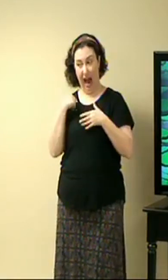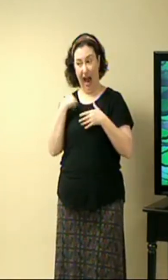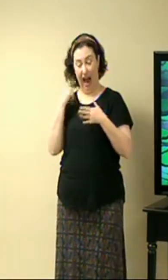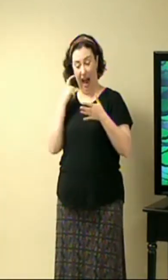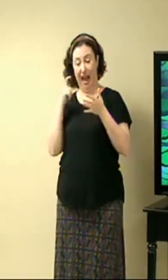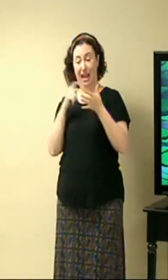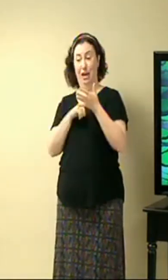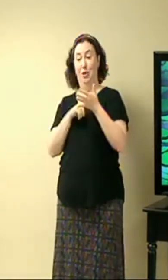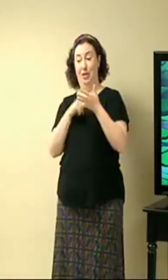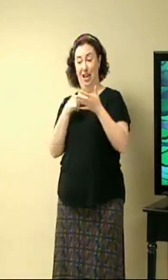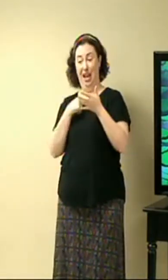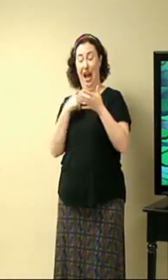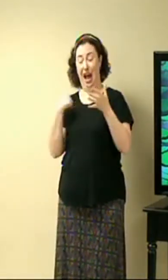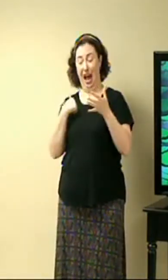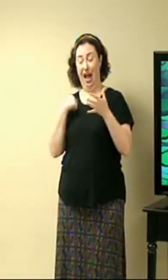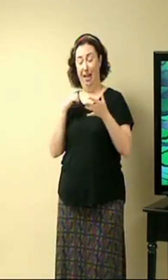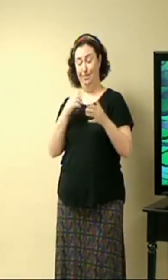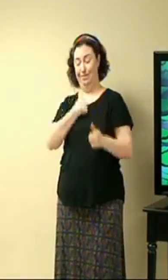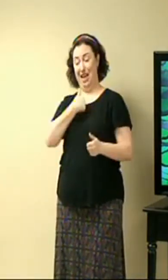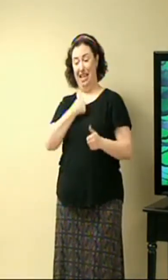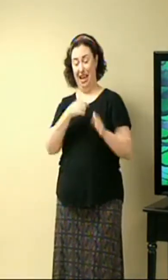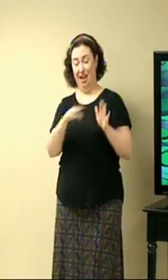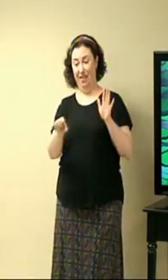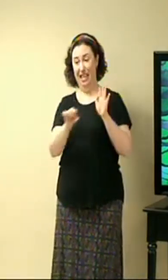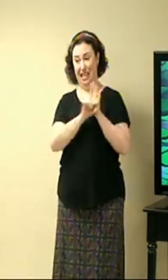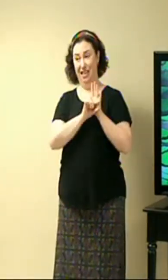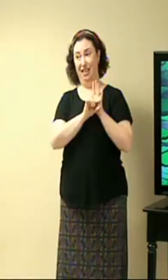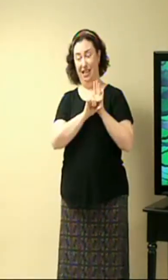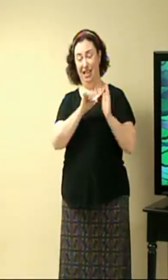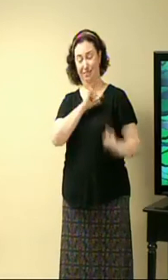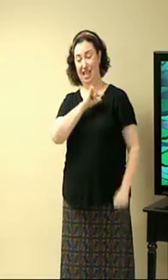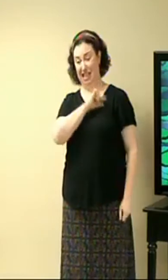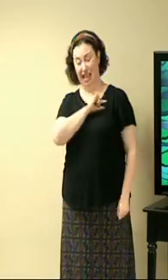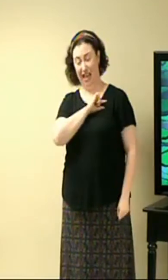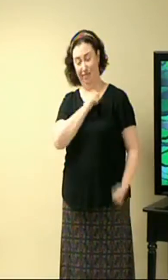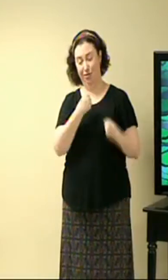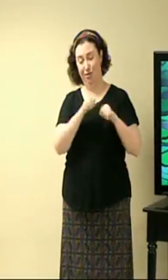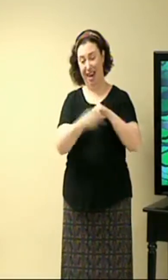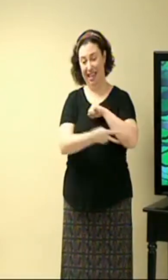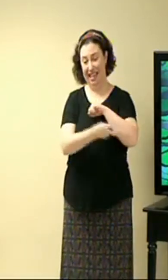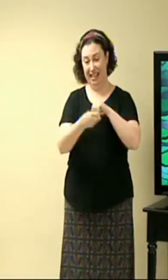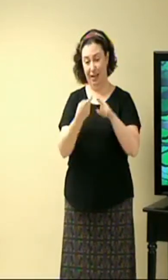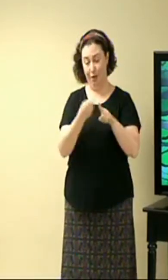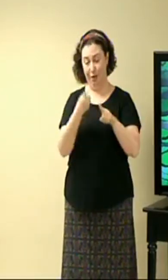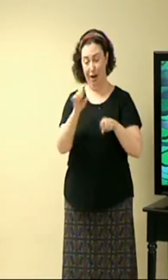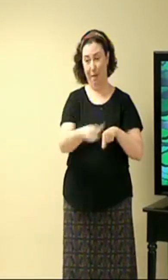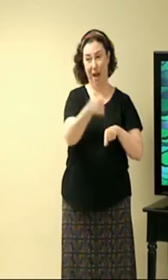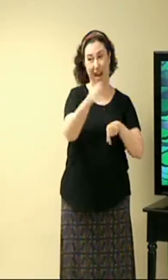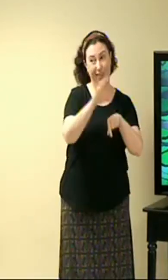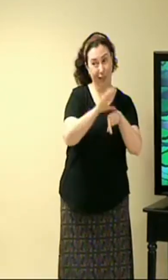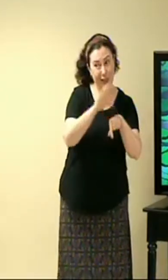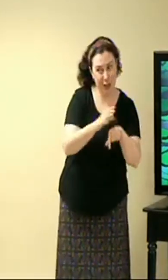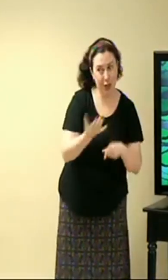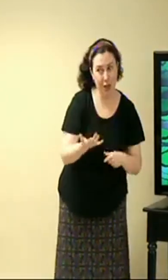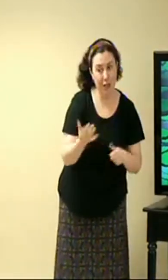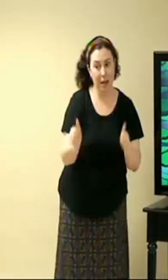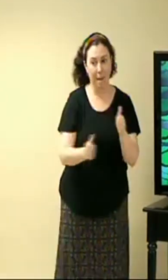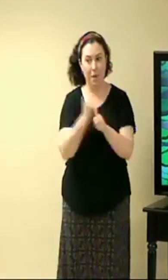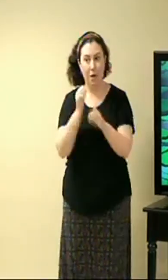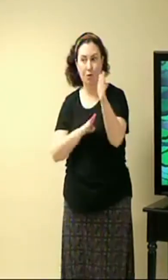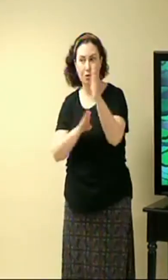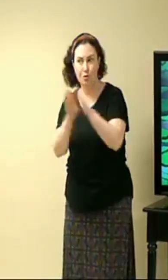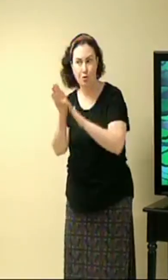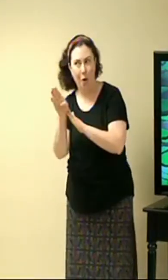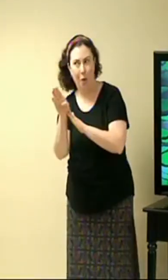ways that I'm guilty of trying to steal from other churches, right? Most church growth in the United States is not preaching the gospel